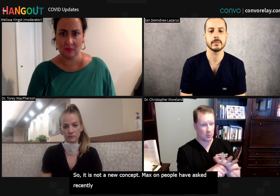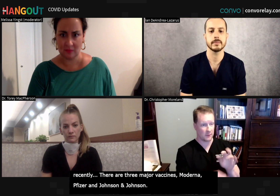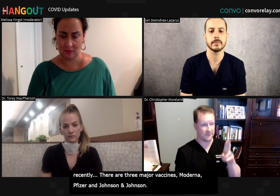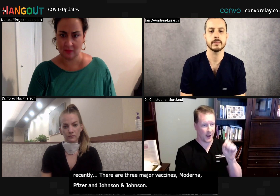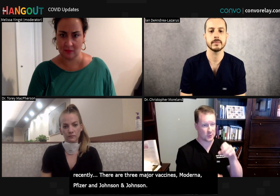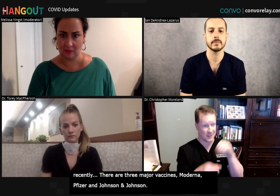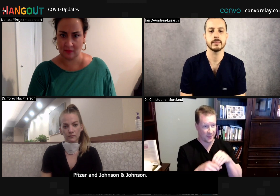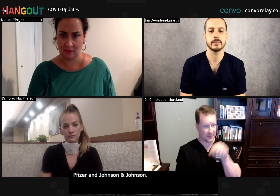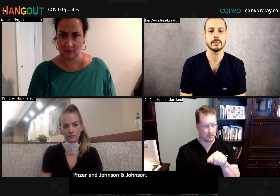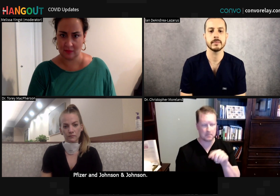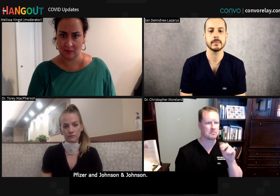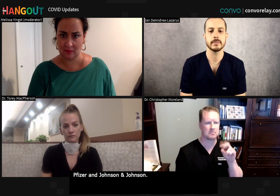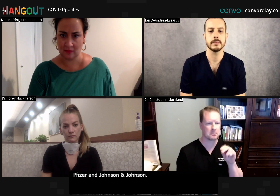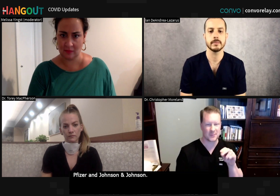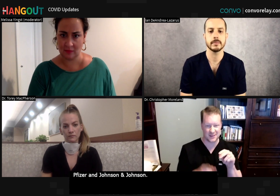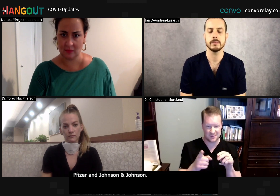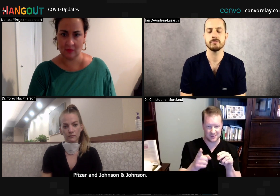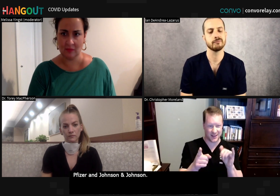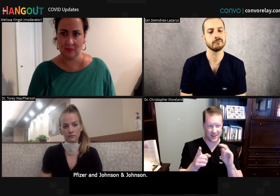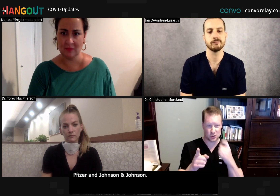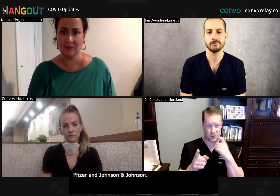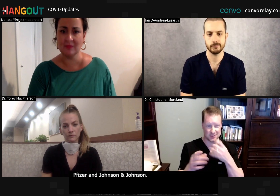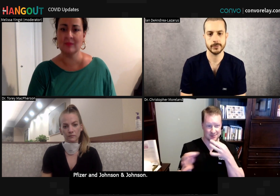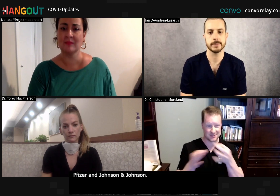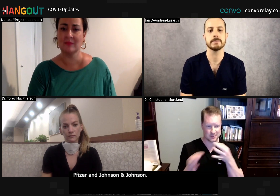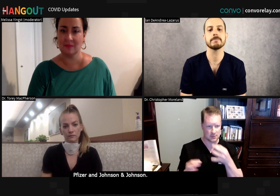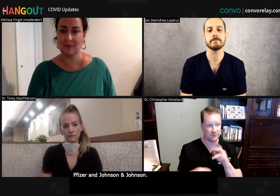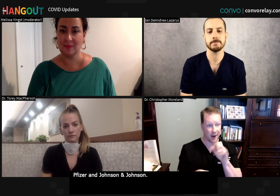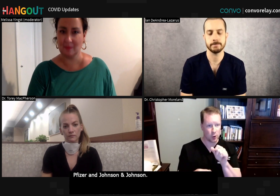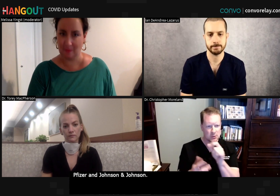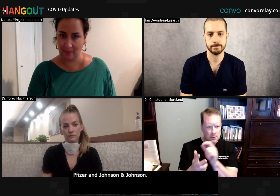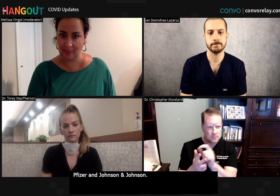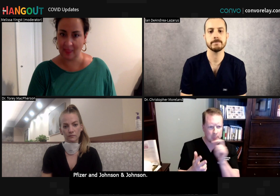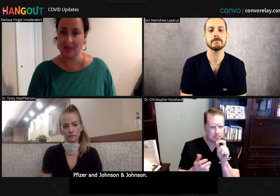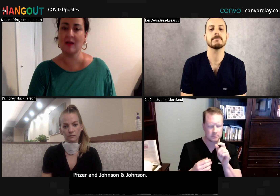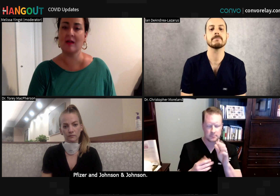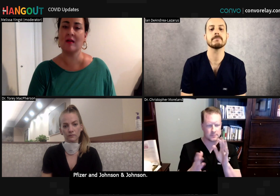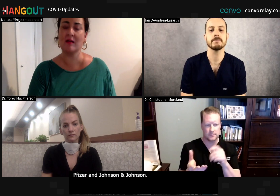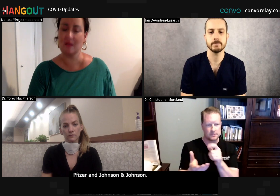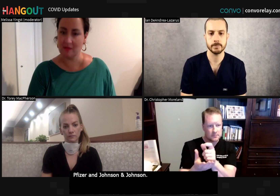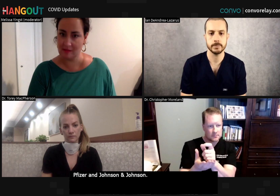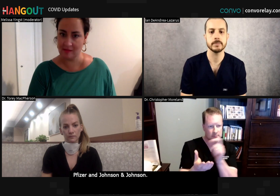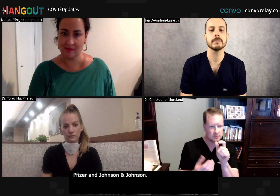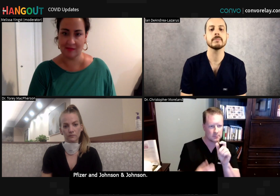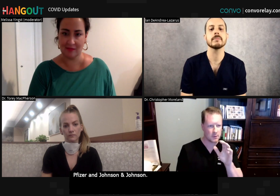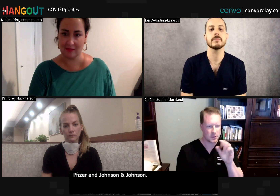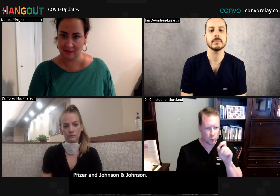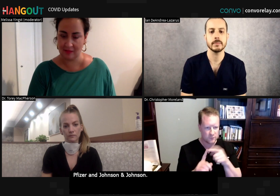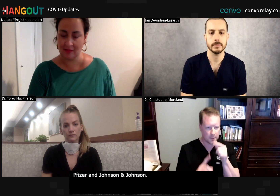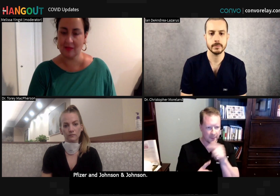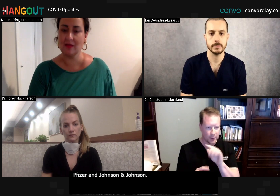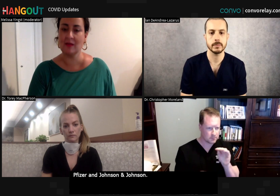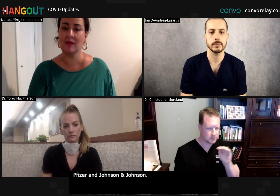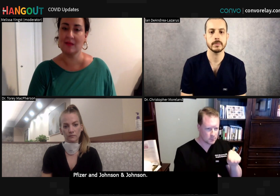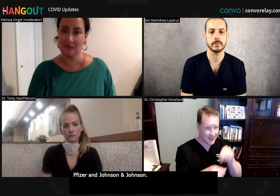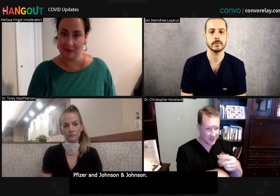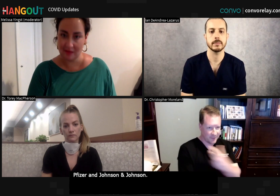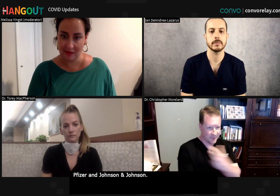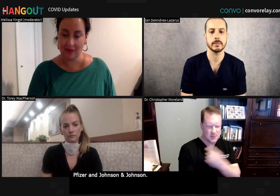there COVID virus in any of them? And what was just explained is no, there is no virus. It's